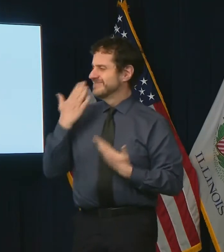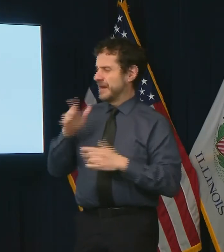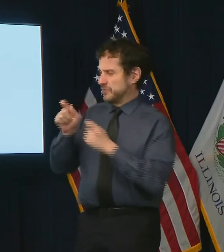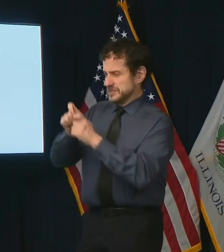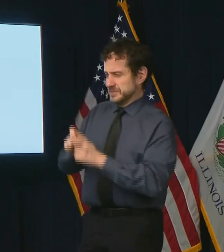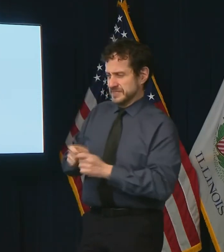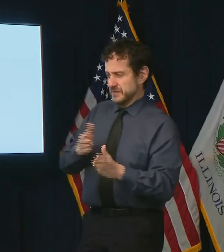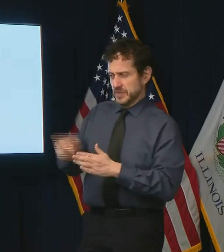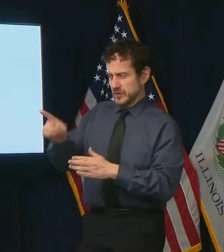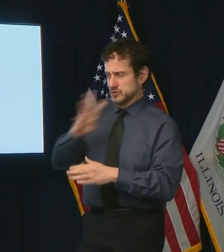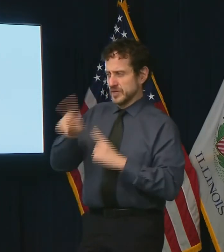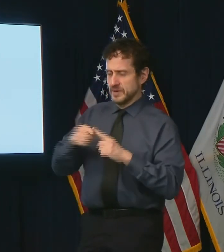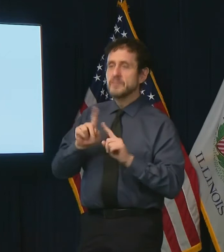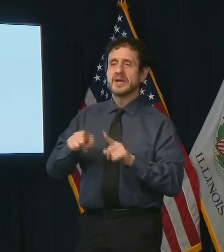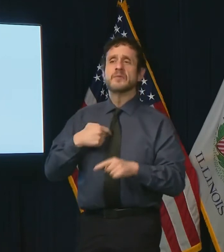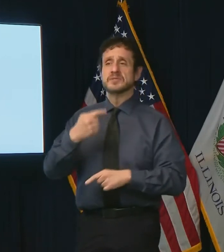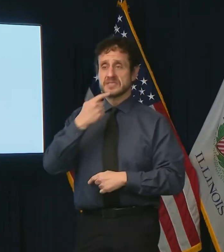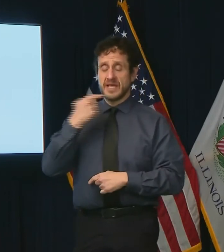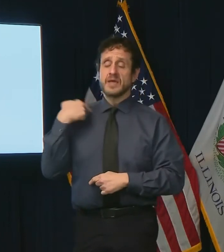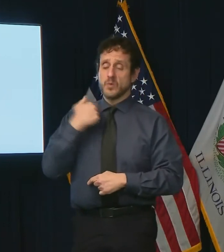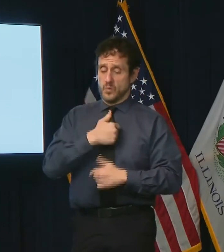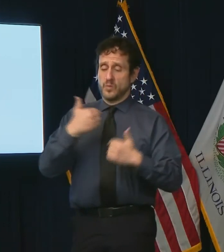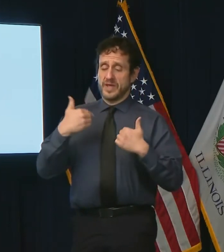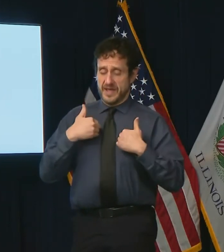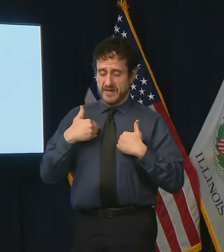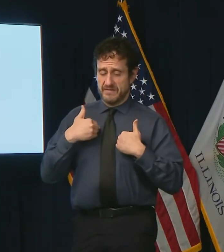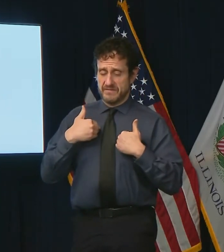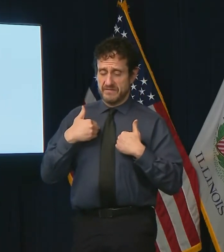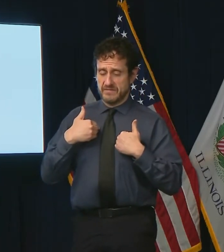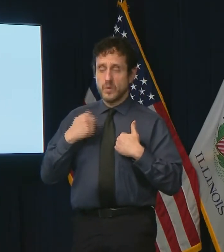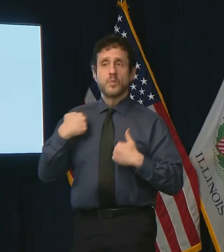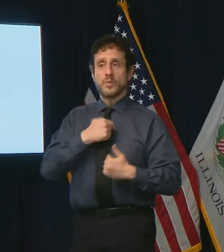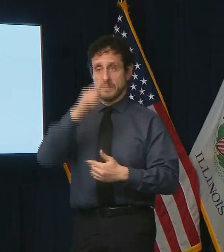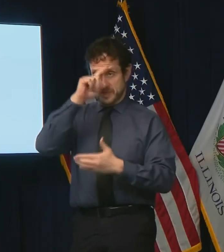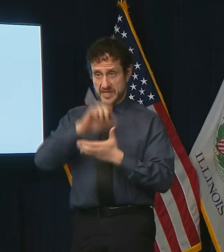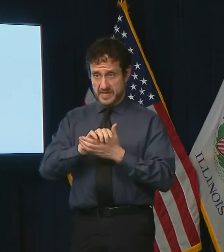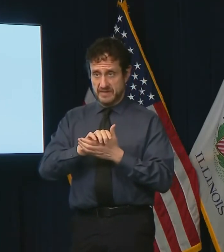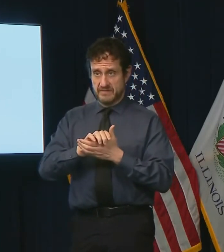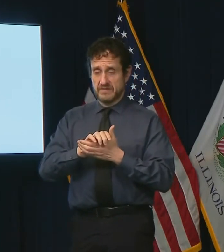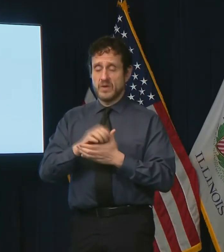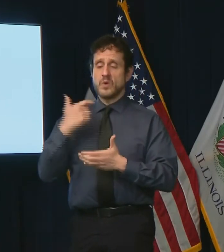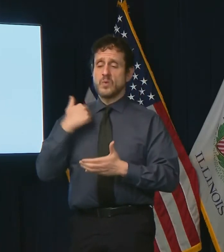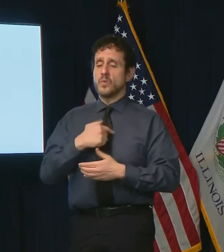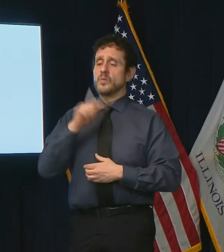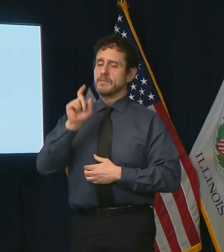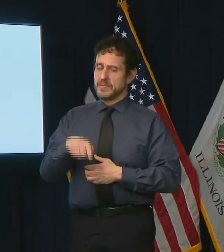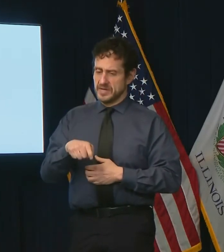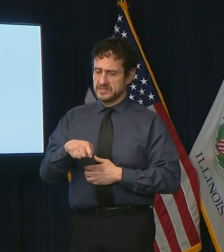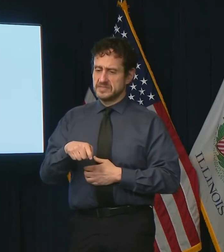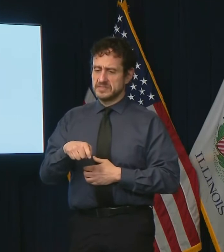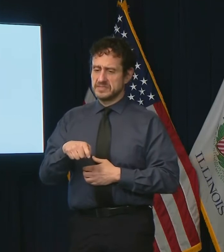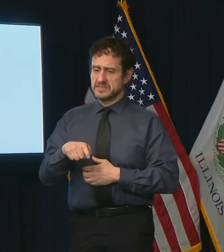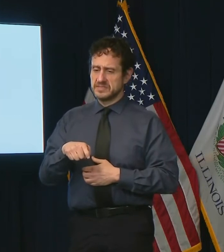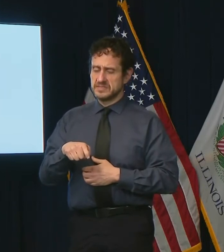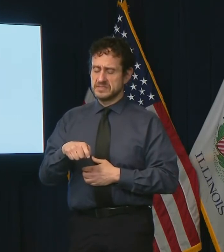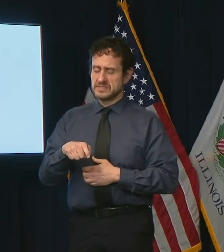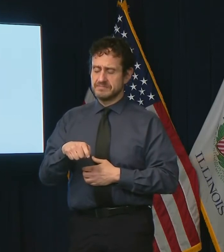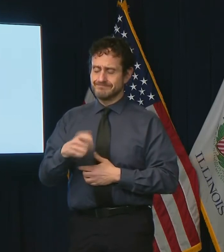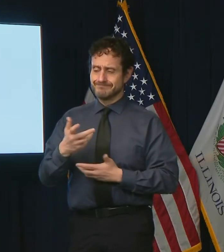suggesting, but I will say that, we absolutely believe that we've got to,